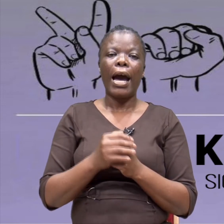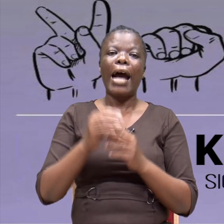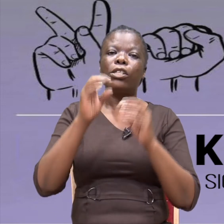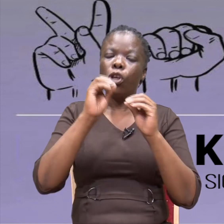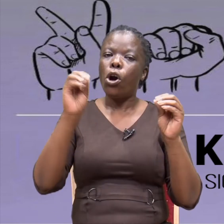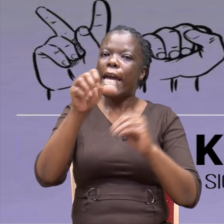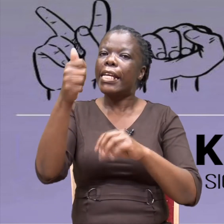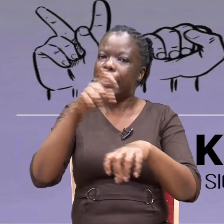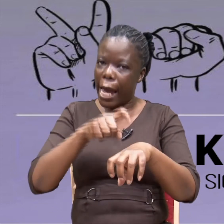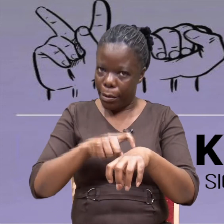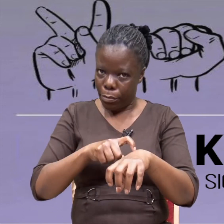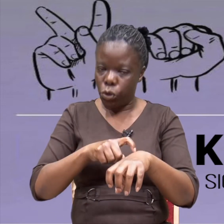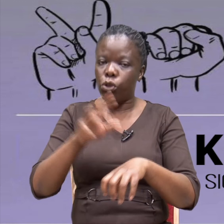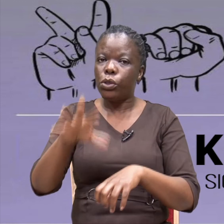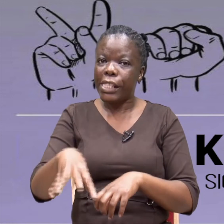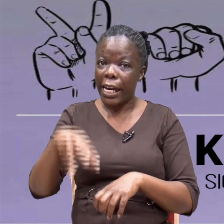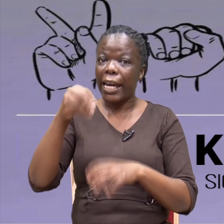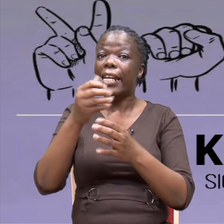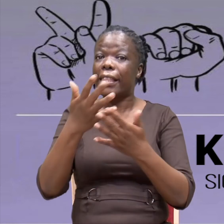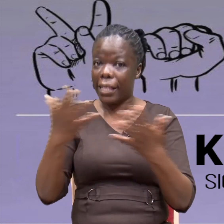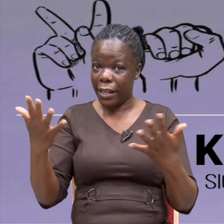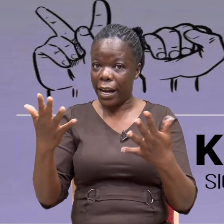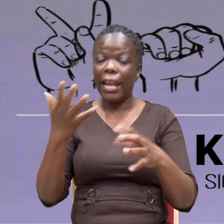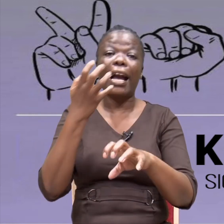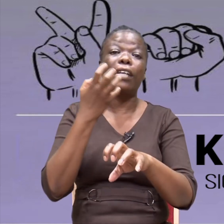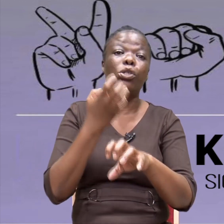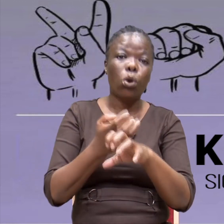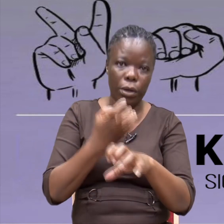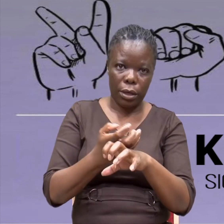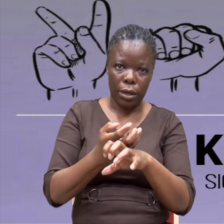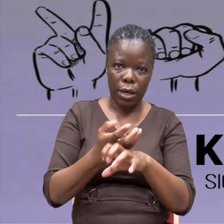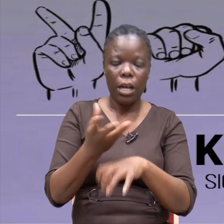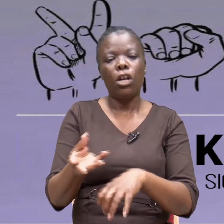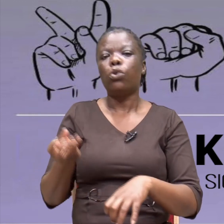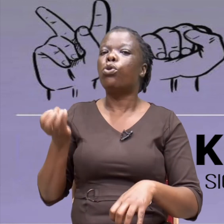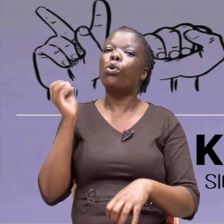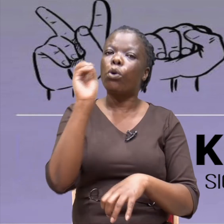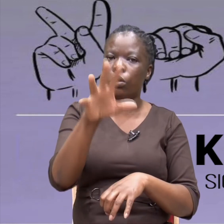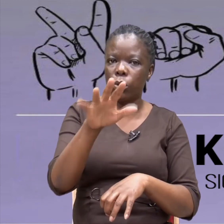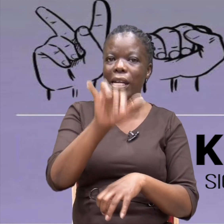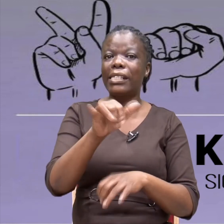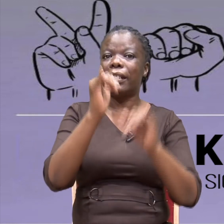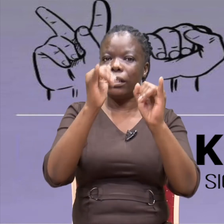At no any time should you take anything like a stone you throw to that